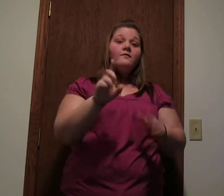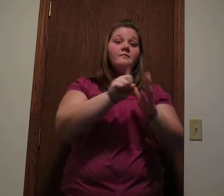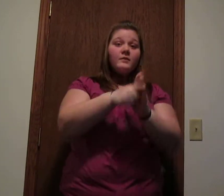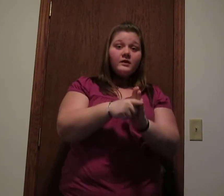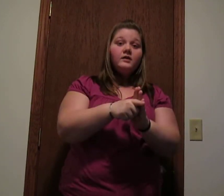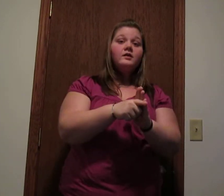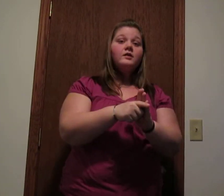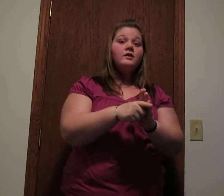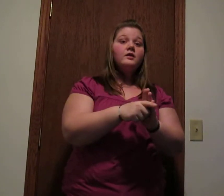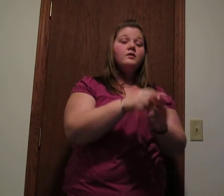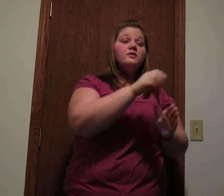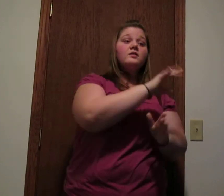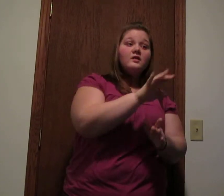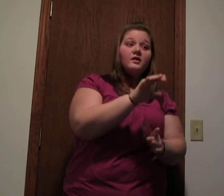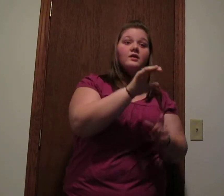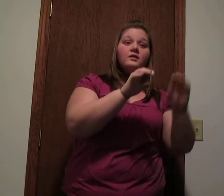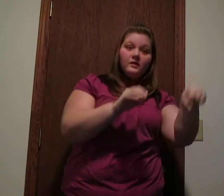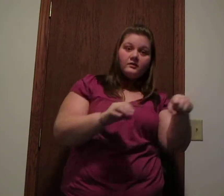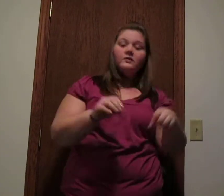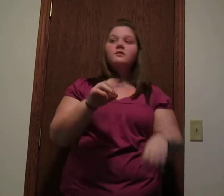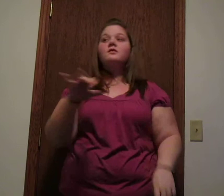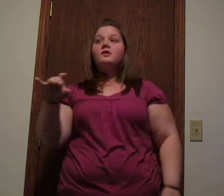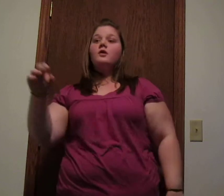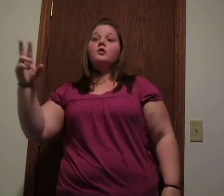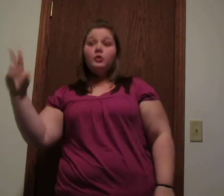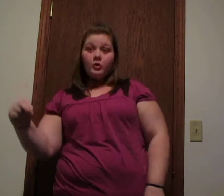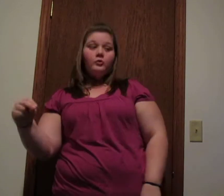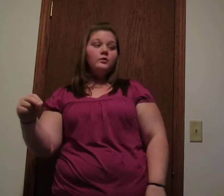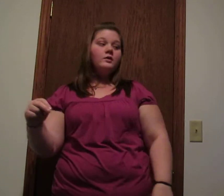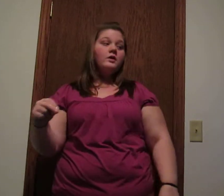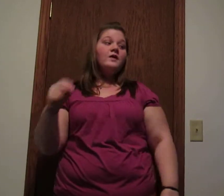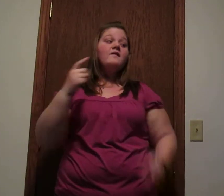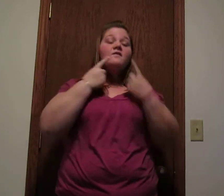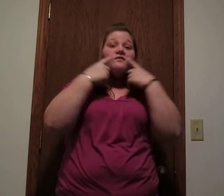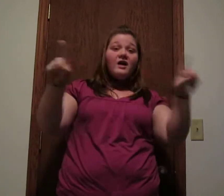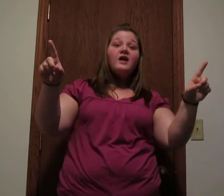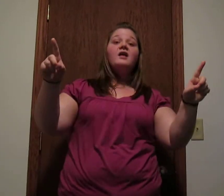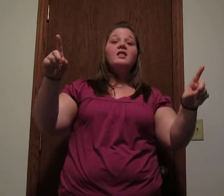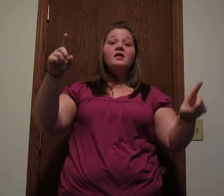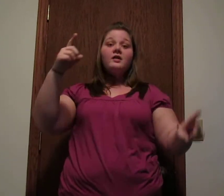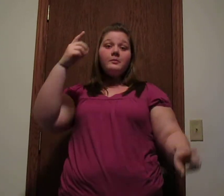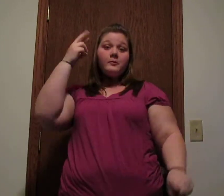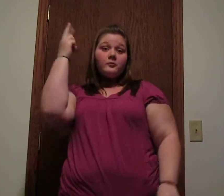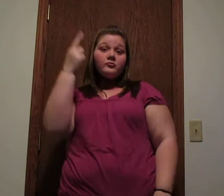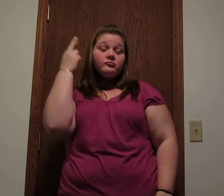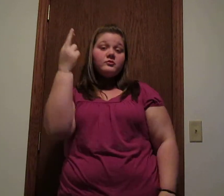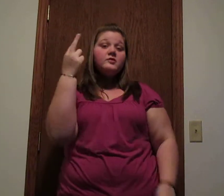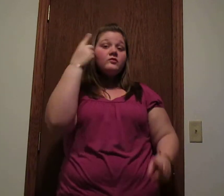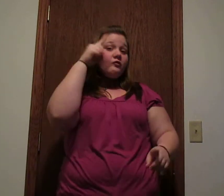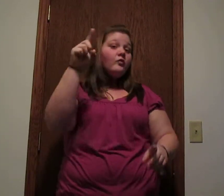I said no. And when they finally came up with the reason why condensation takes place. Now, where we know that condensation is water collecting